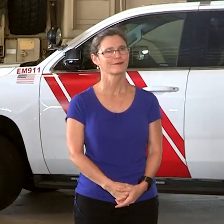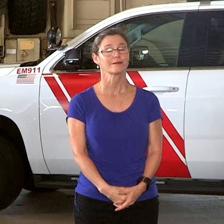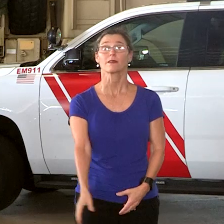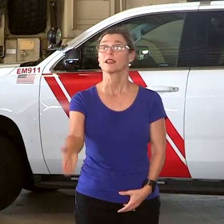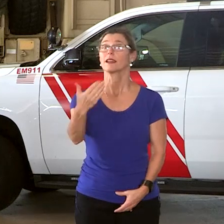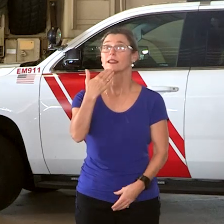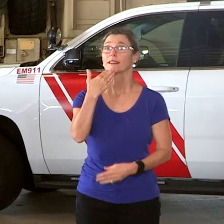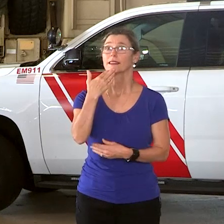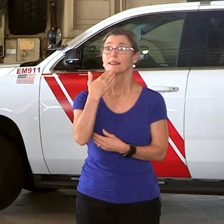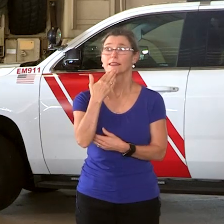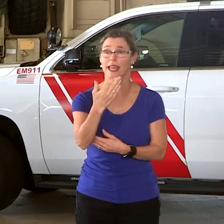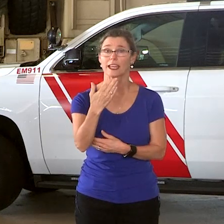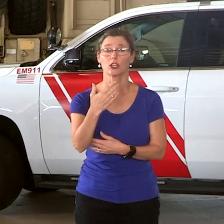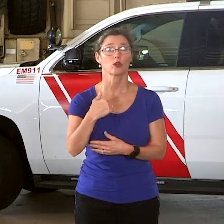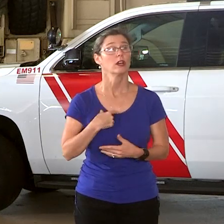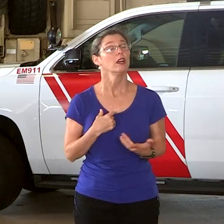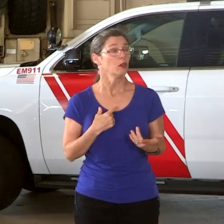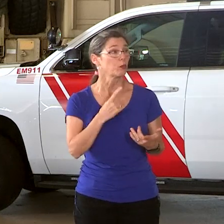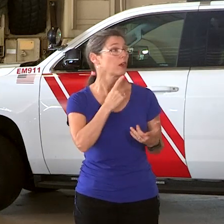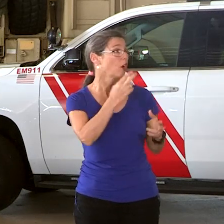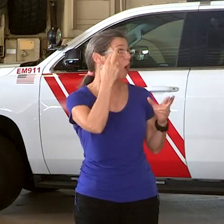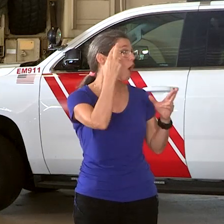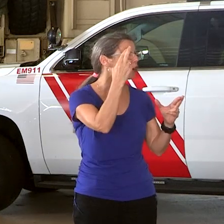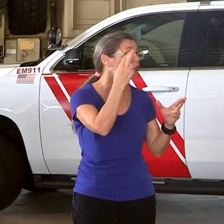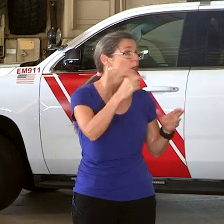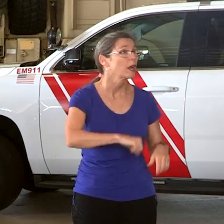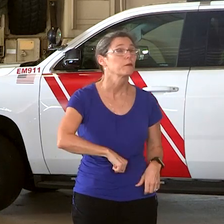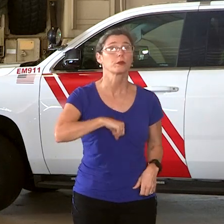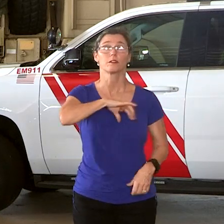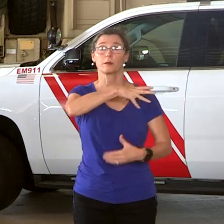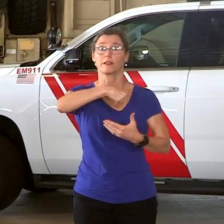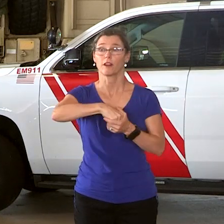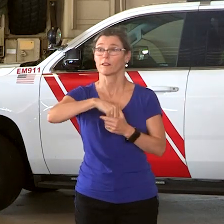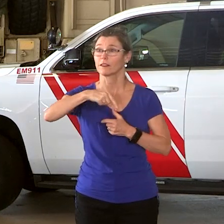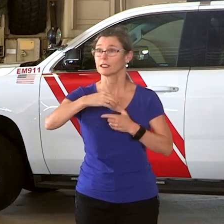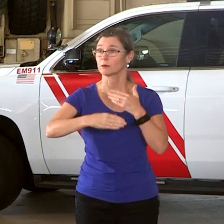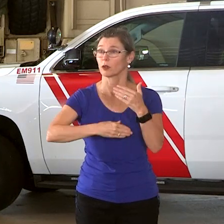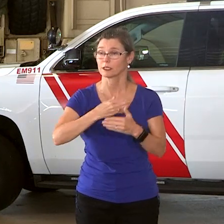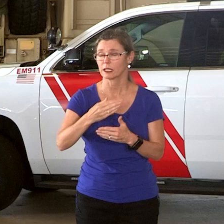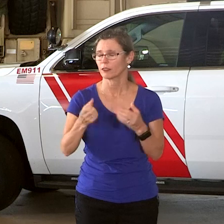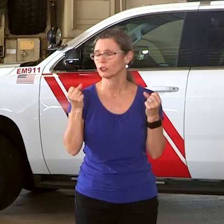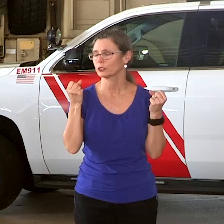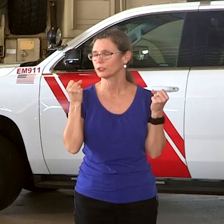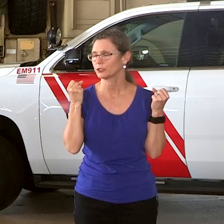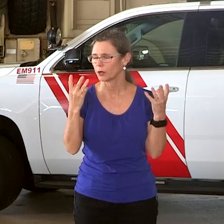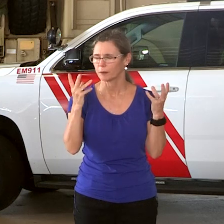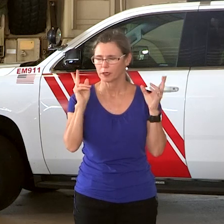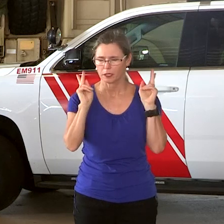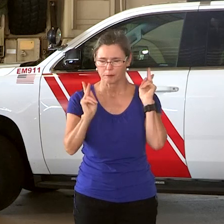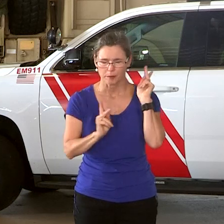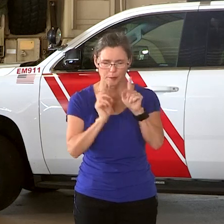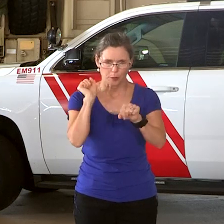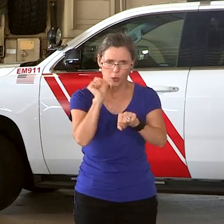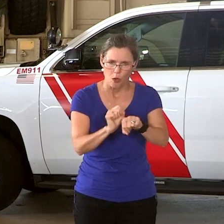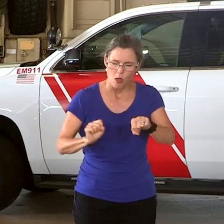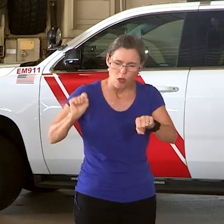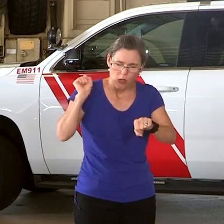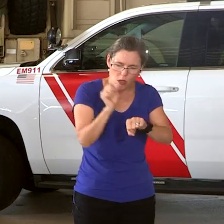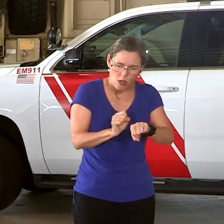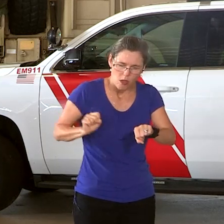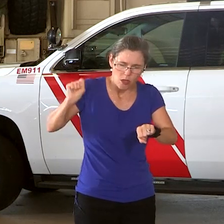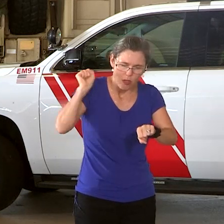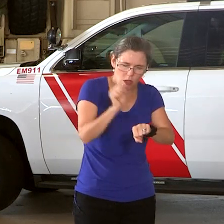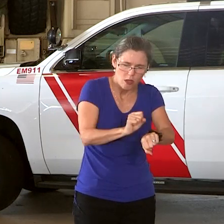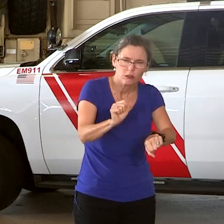Thank you very much. It's been an honor and a privilege to be involved with this process. There are so many hardworking people here trying to get us